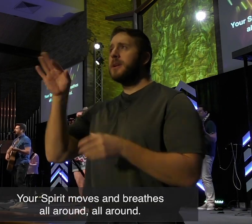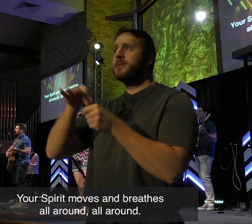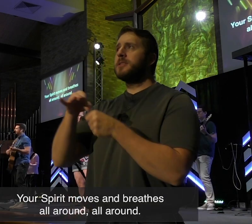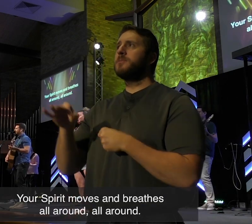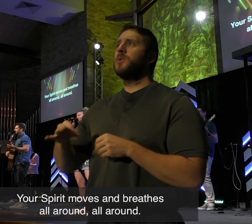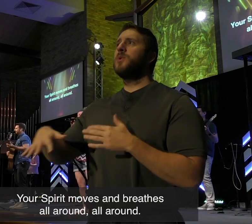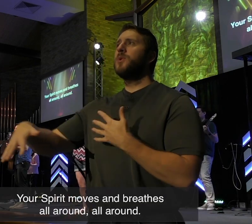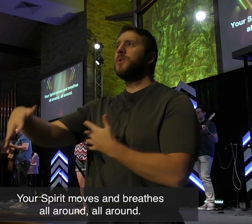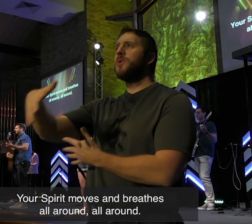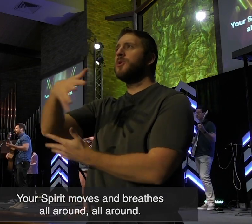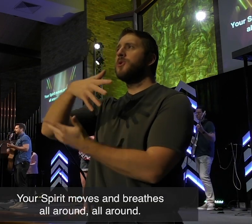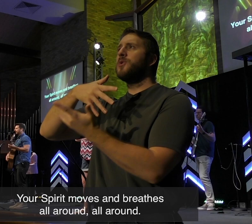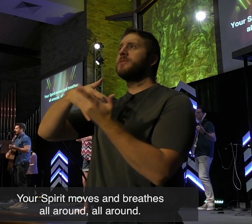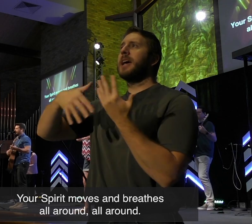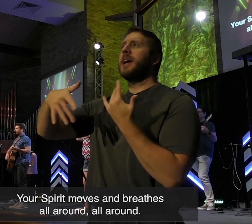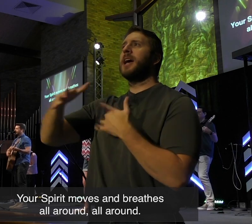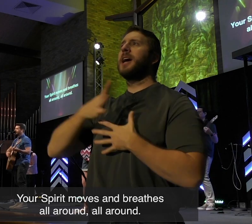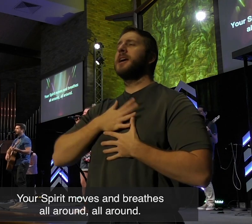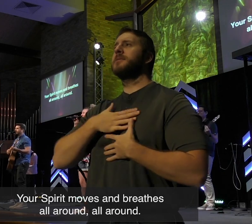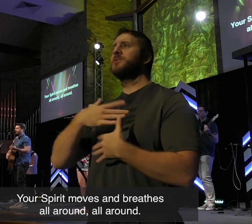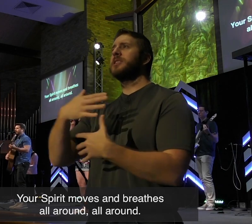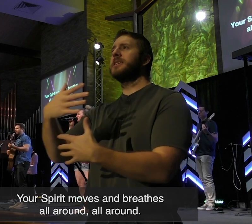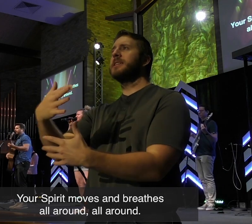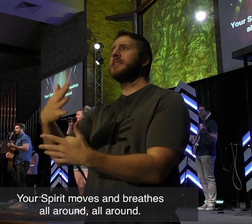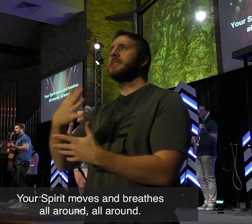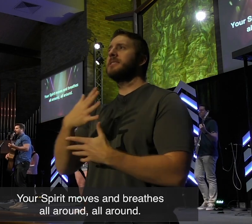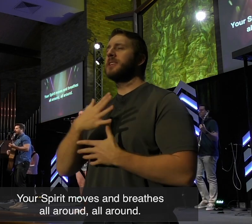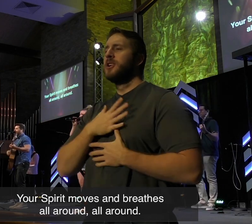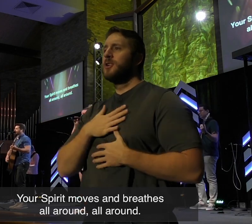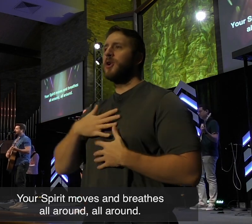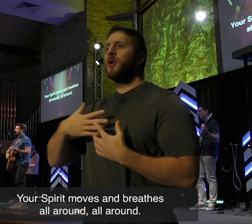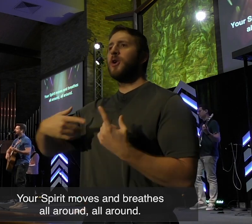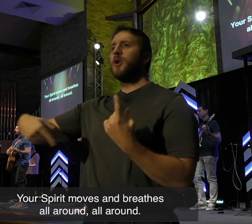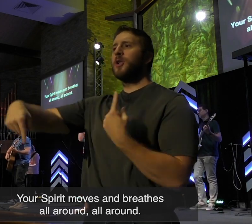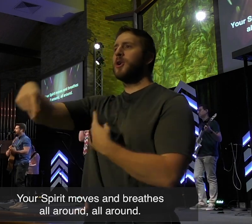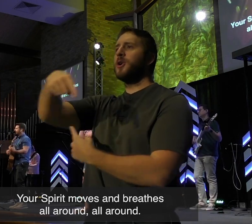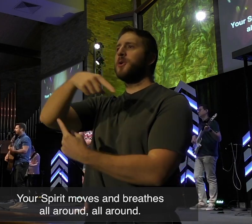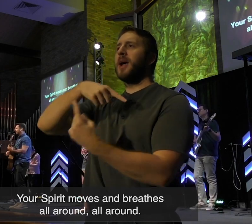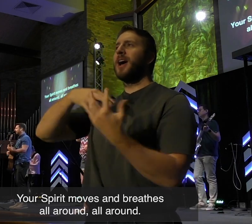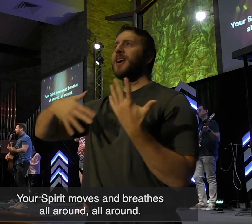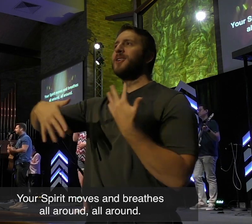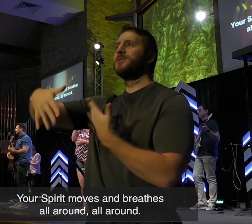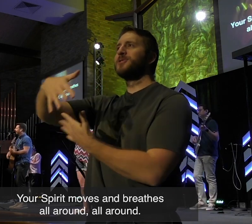Your spirit moves and breathes